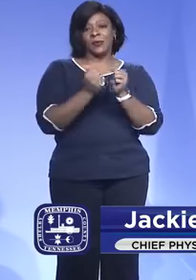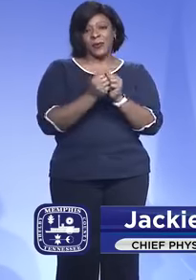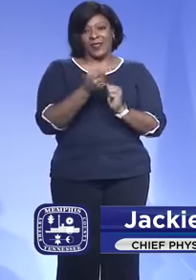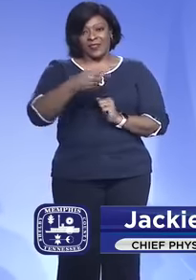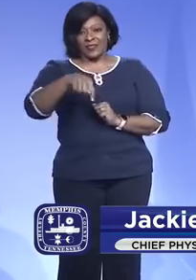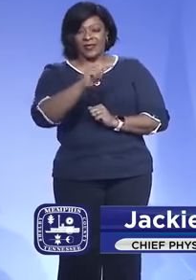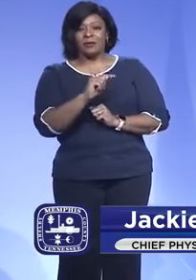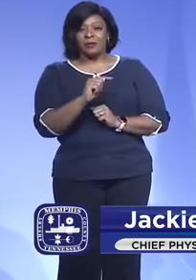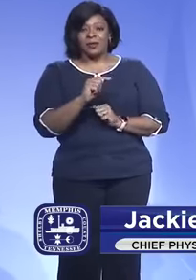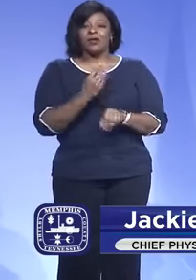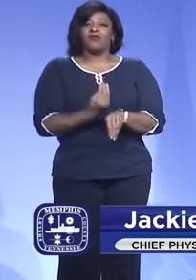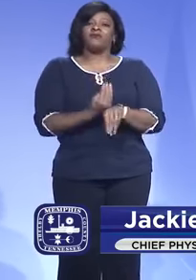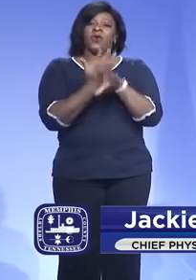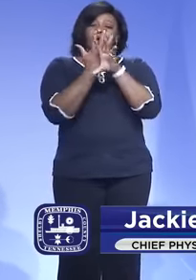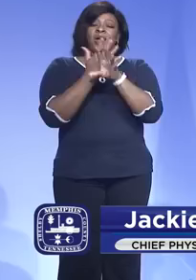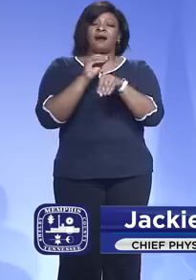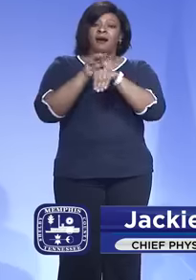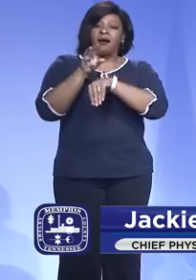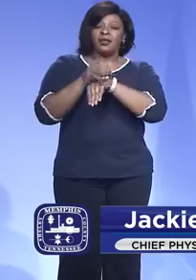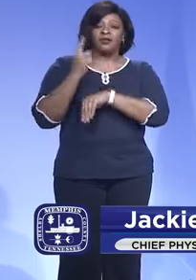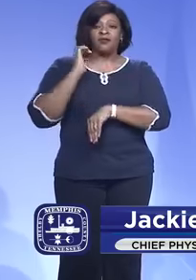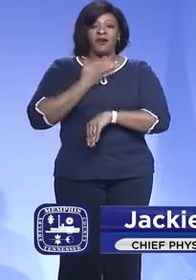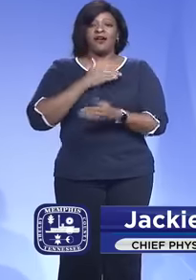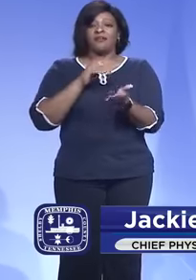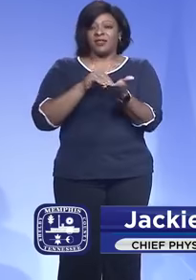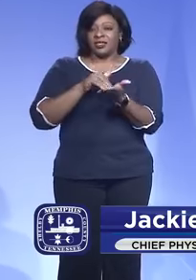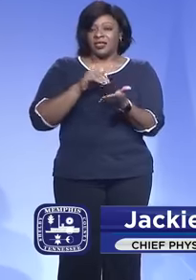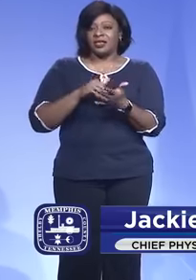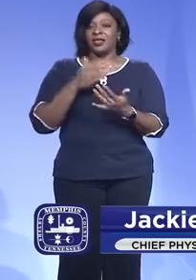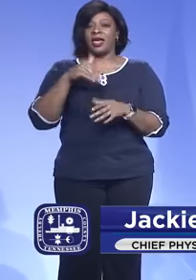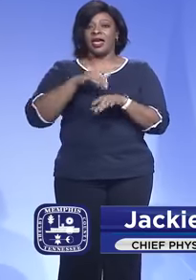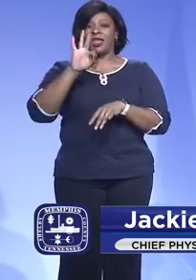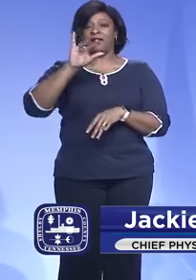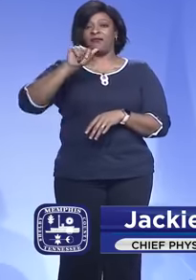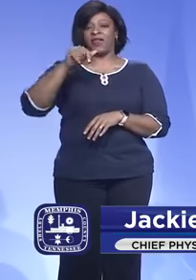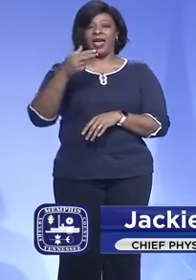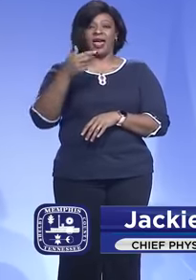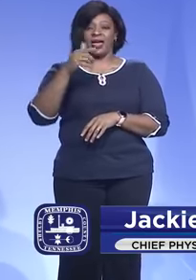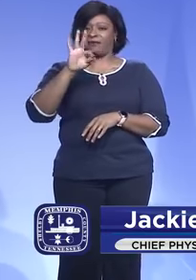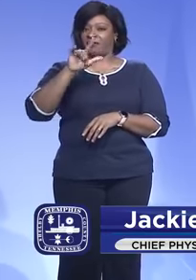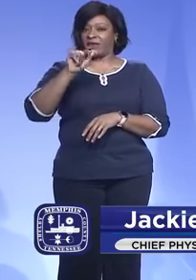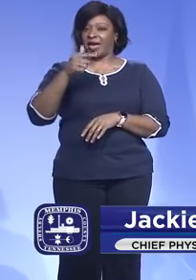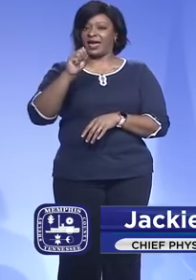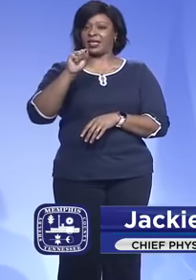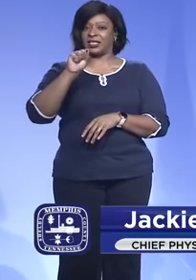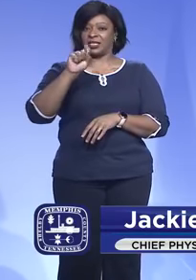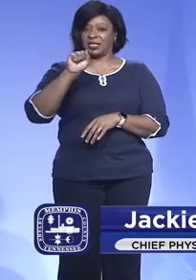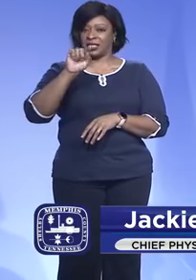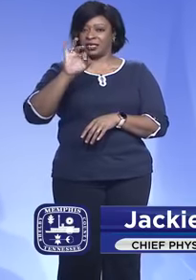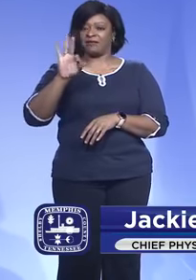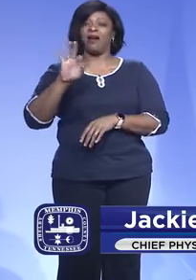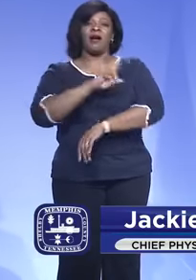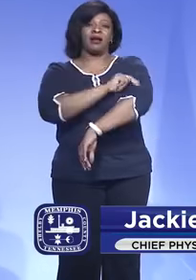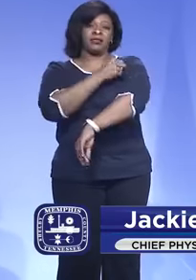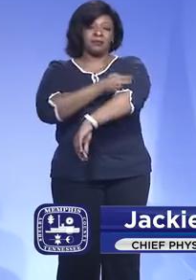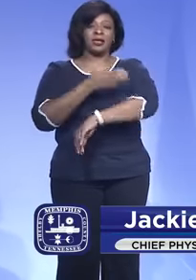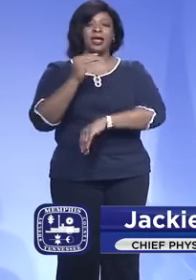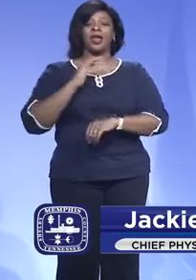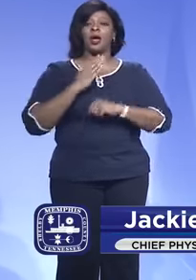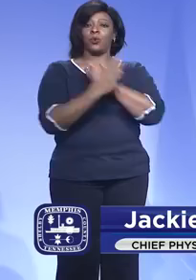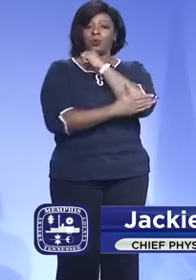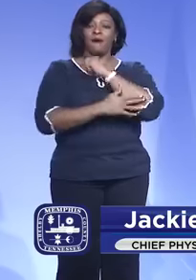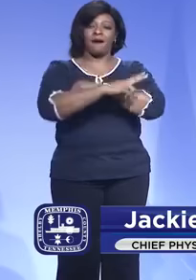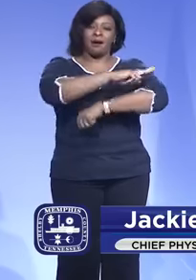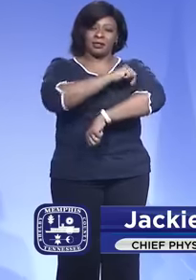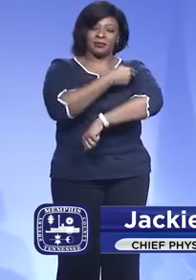and also virtual consults for our physicians at our flagship hospital, our specialists, to help care for patients in our rural hospitals